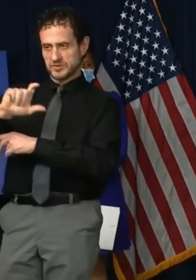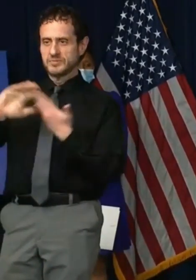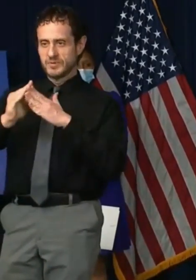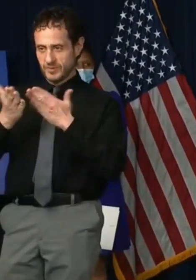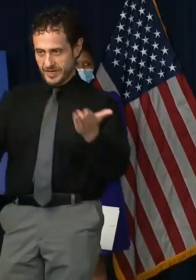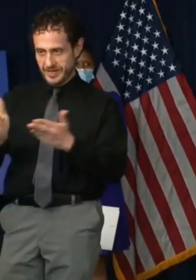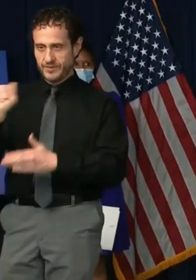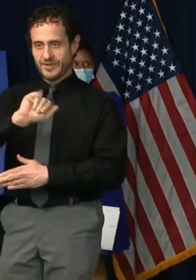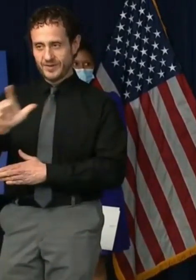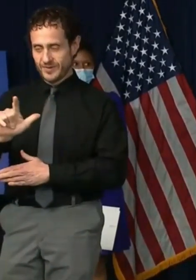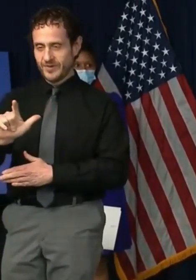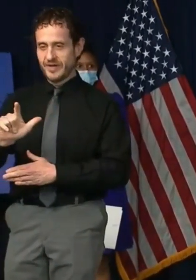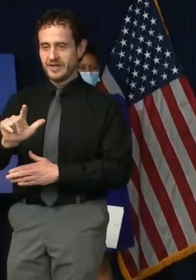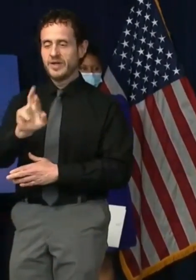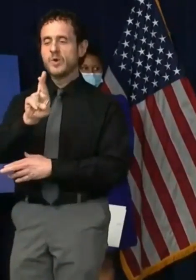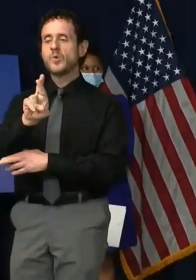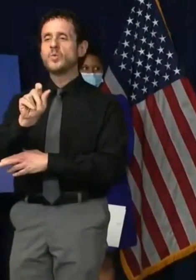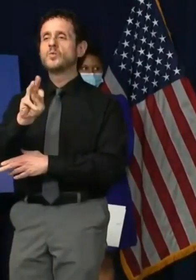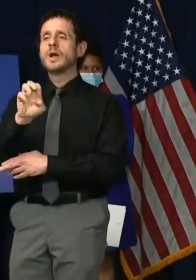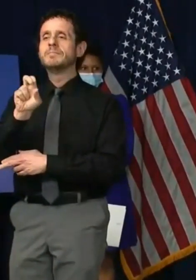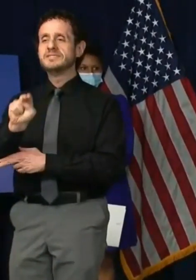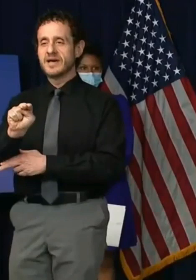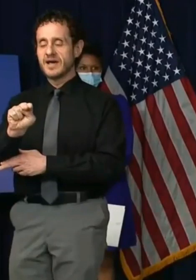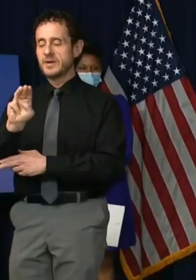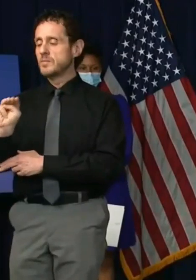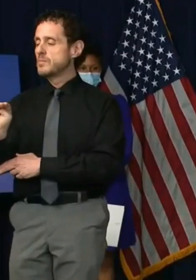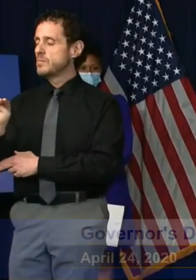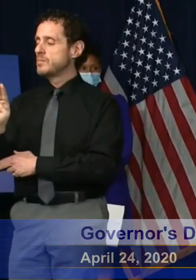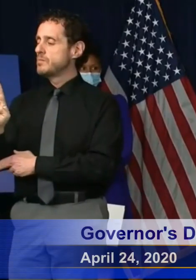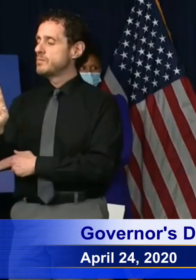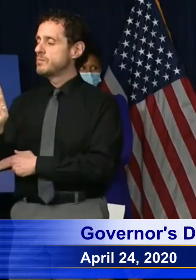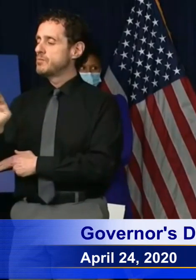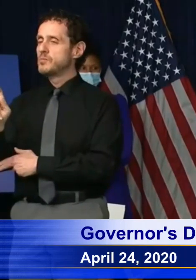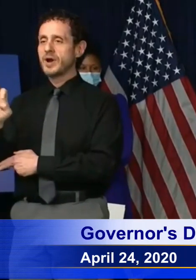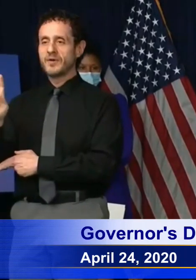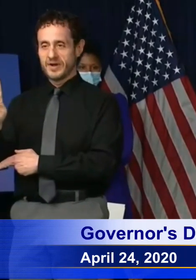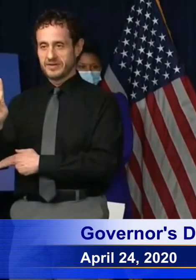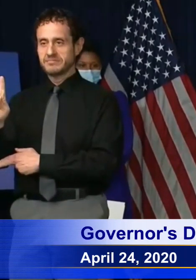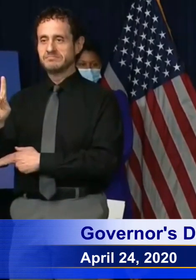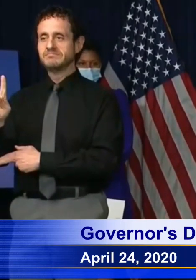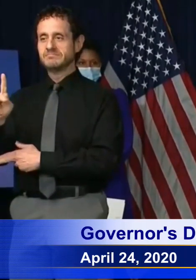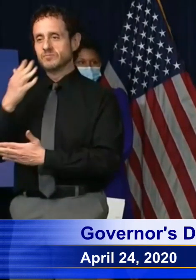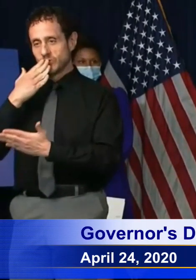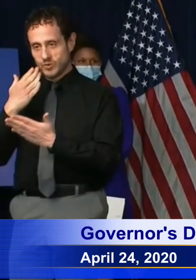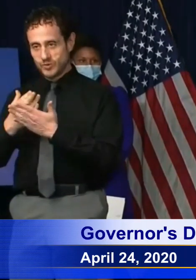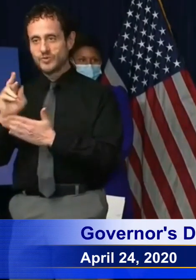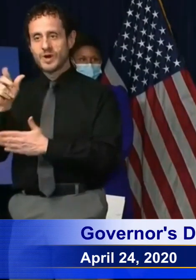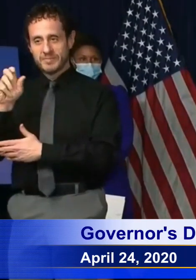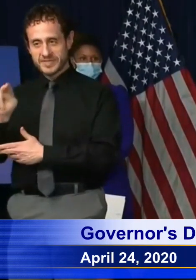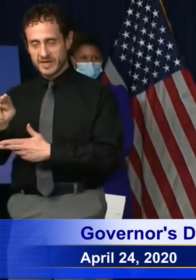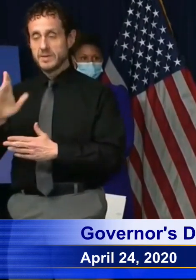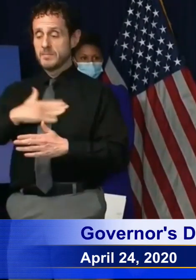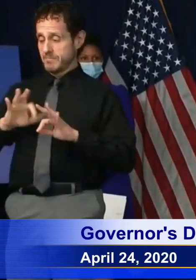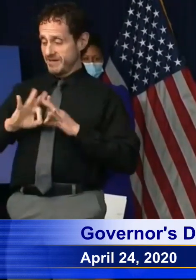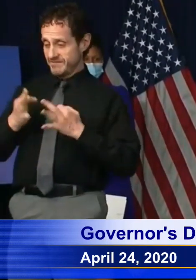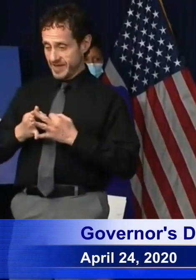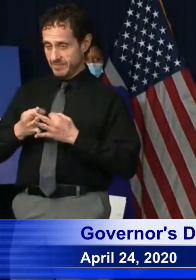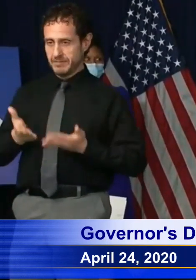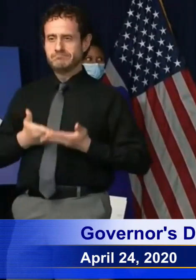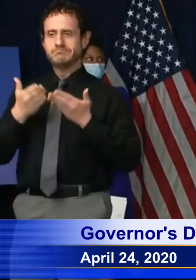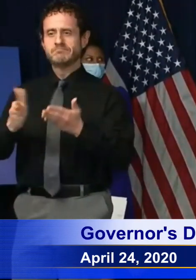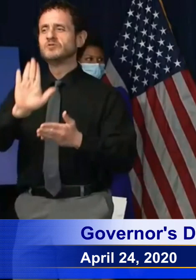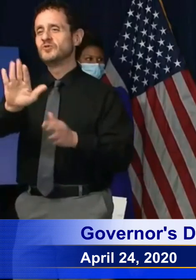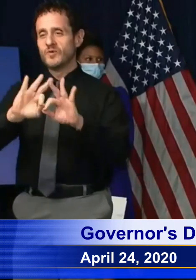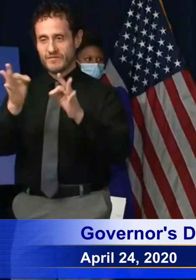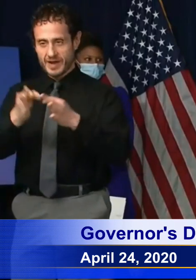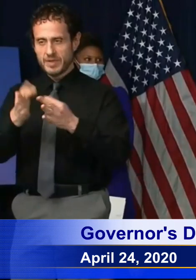Illinois, Ramadan Mubarak. From my family to yours, I want to offer our best wishes as you